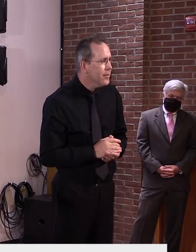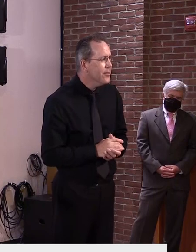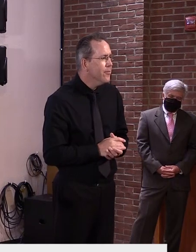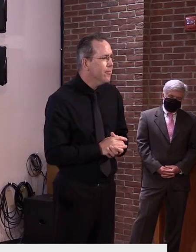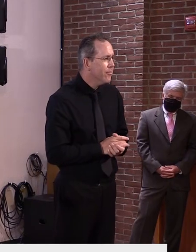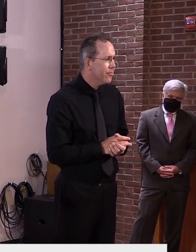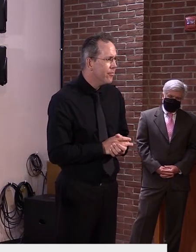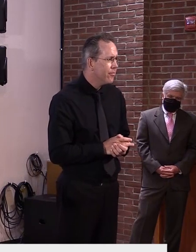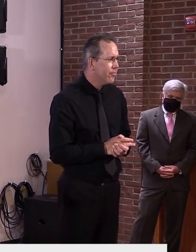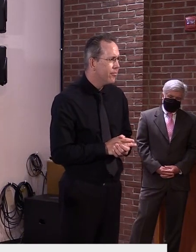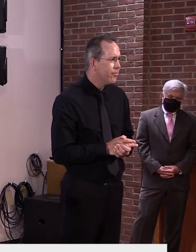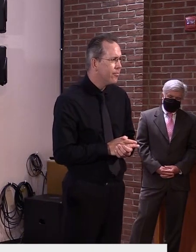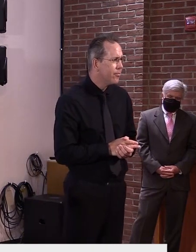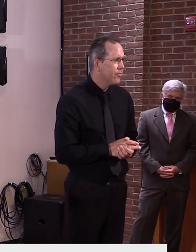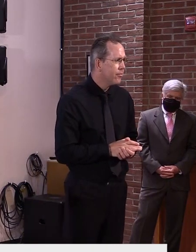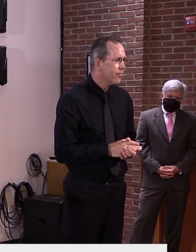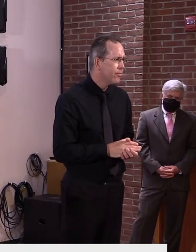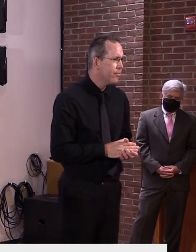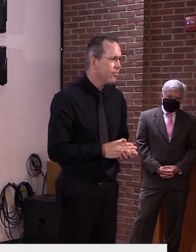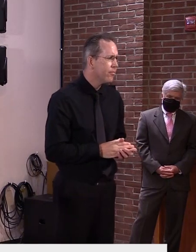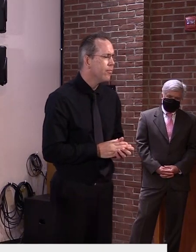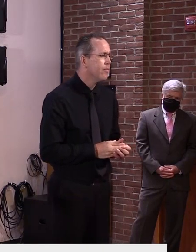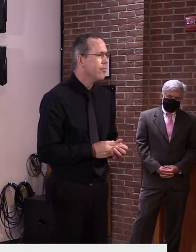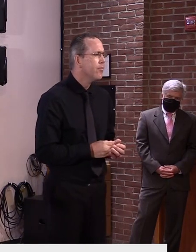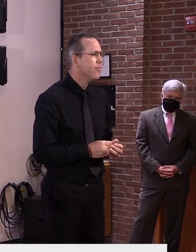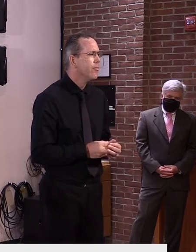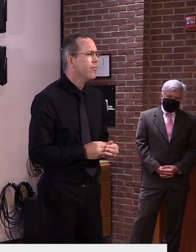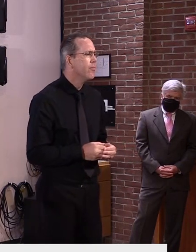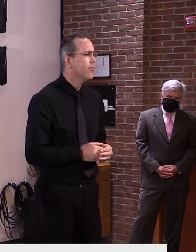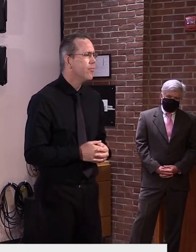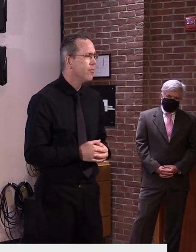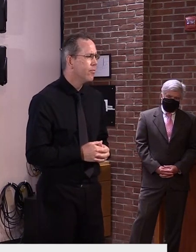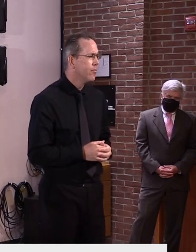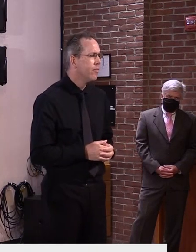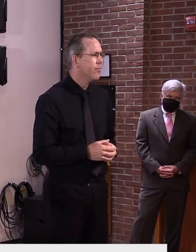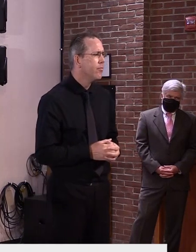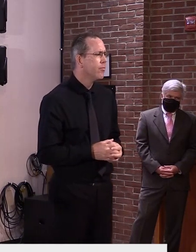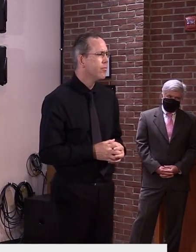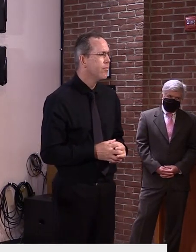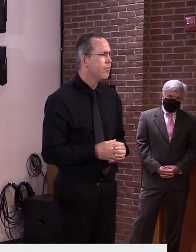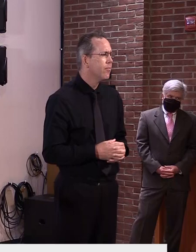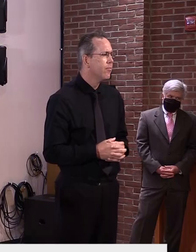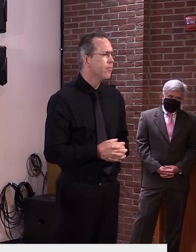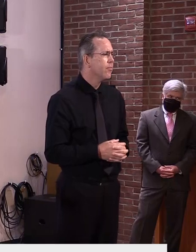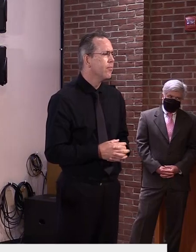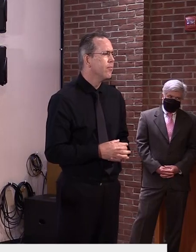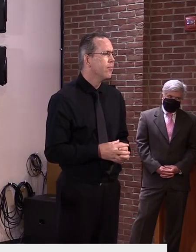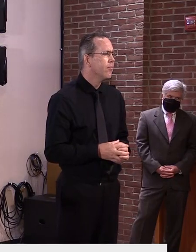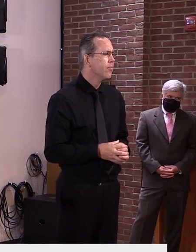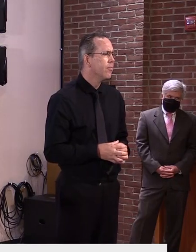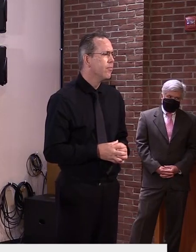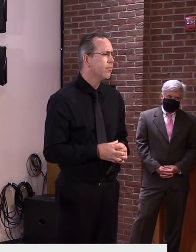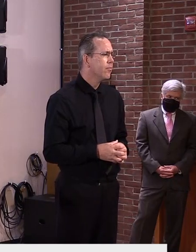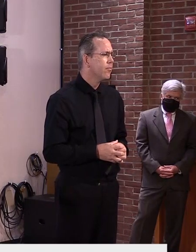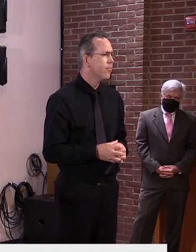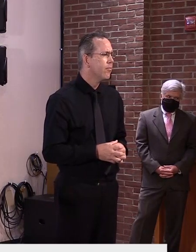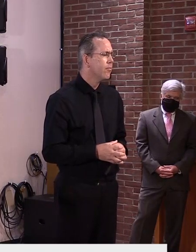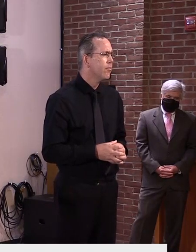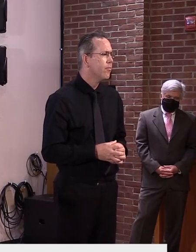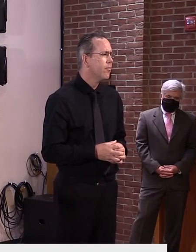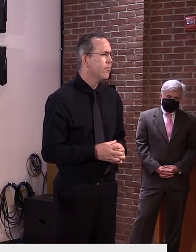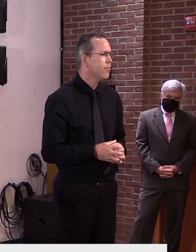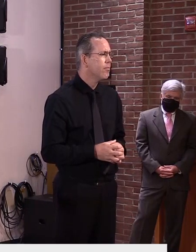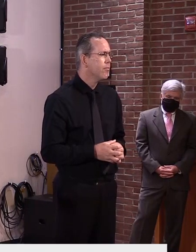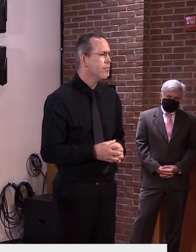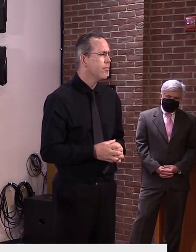is parents trying to keep their respective jobs so they can pay taxes, mortgage, whatever, but continue child care options